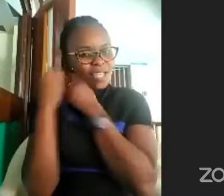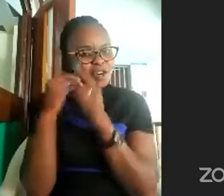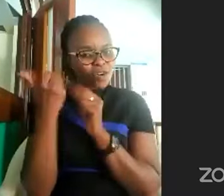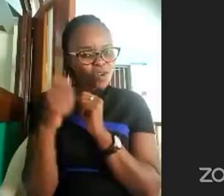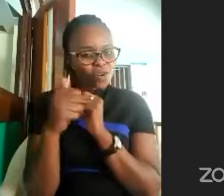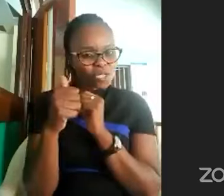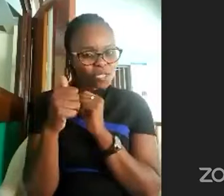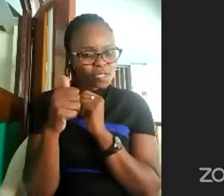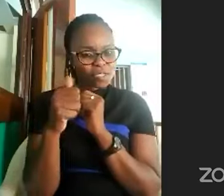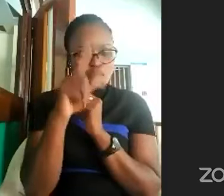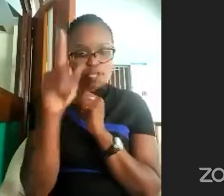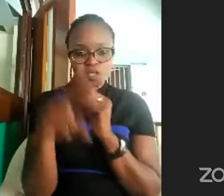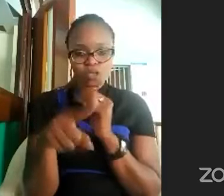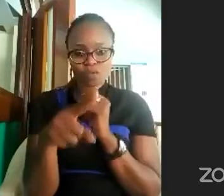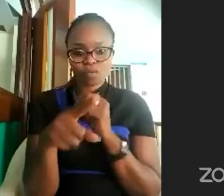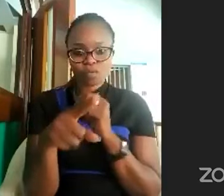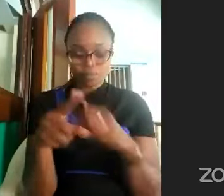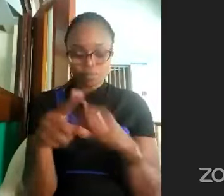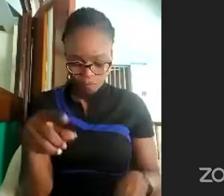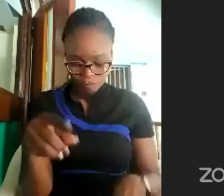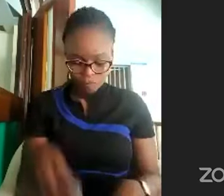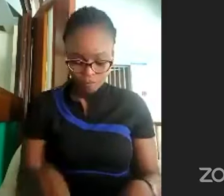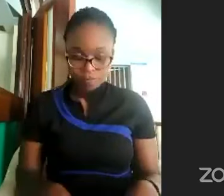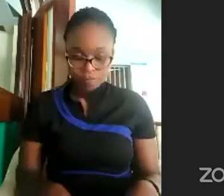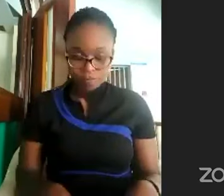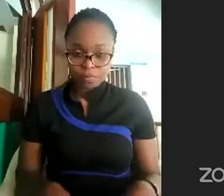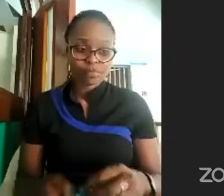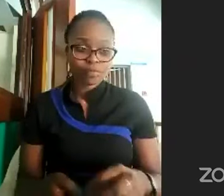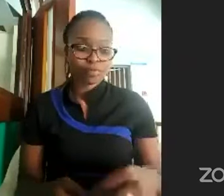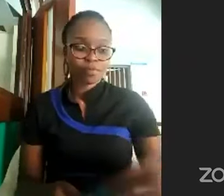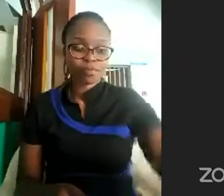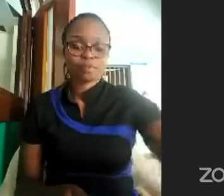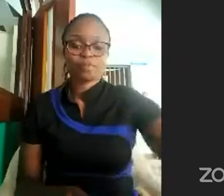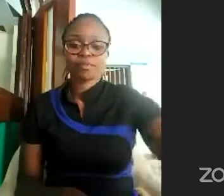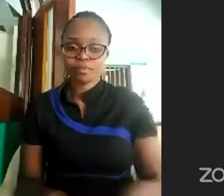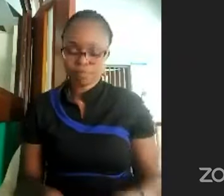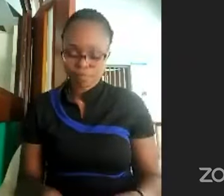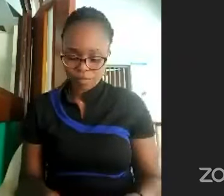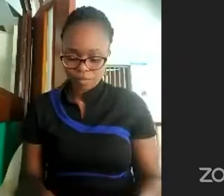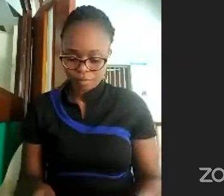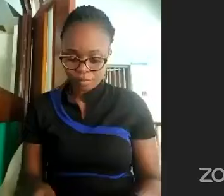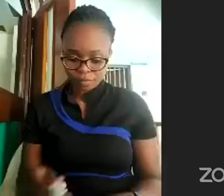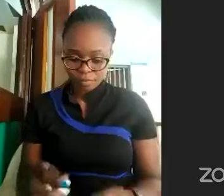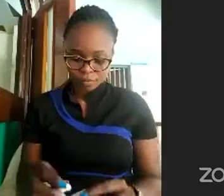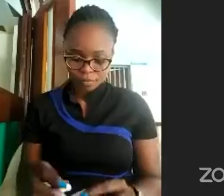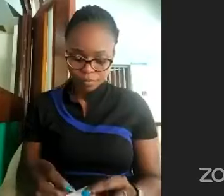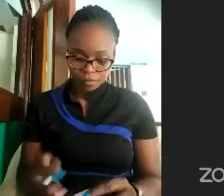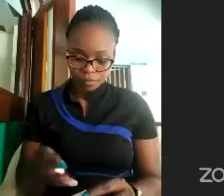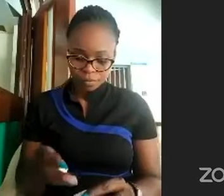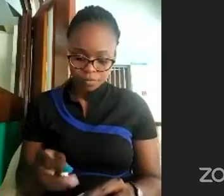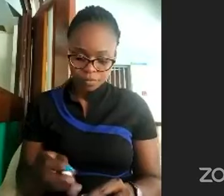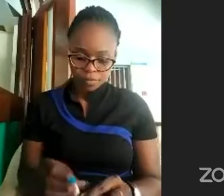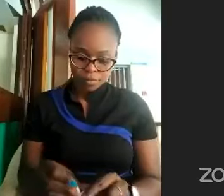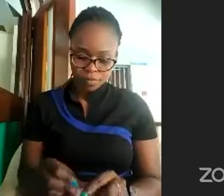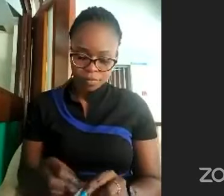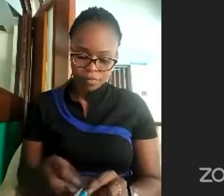Yes, we can hear you, yes. Okay, other thing, it's our neighborhood.